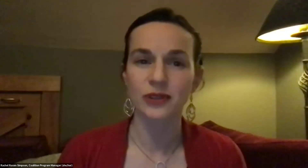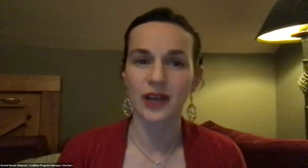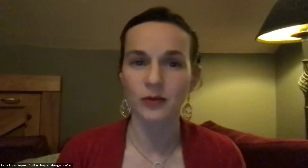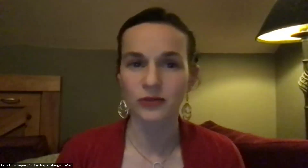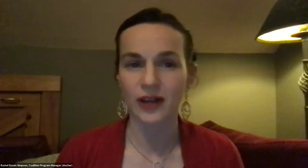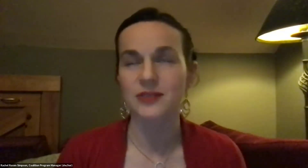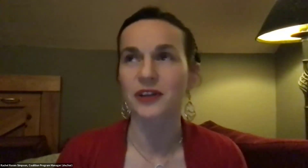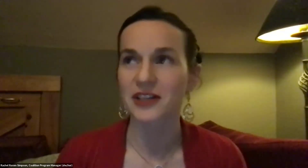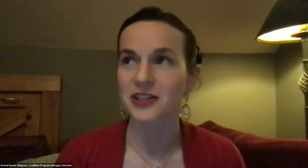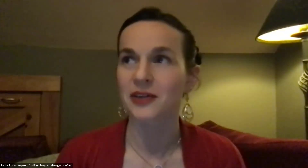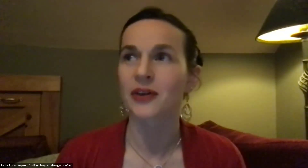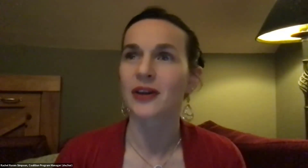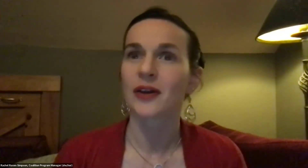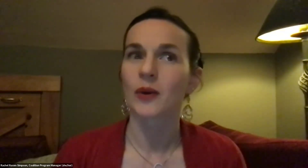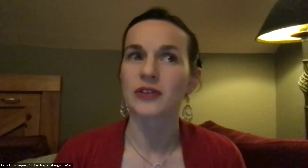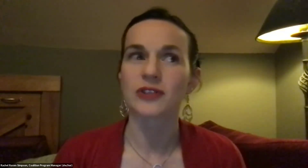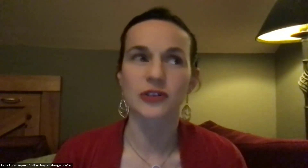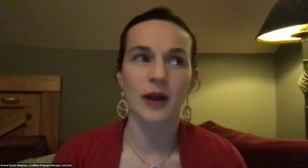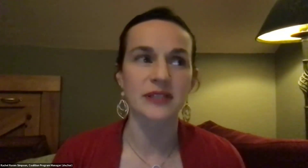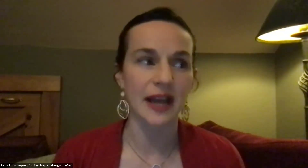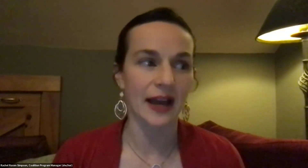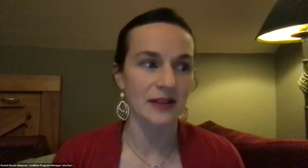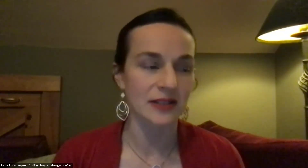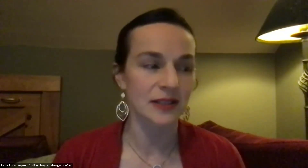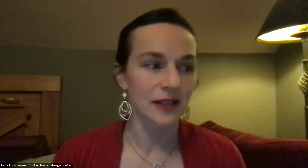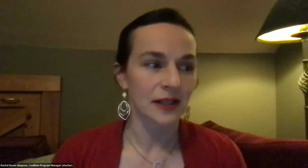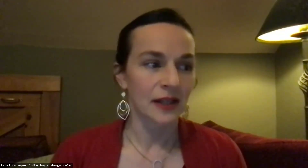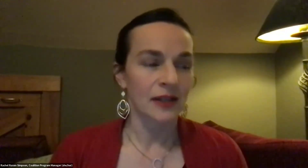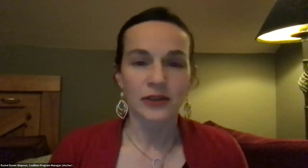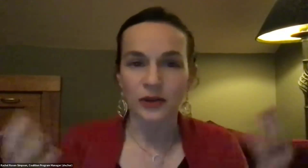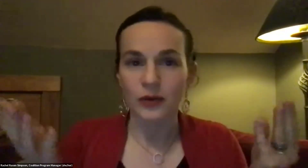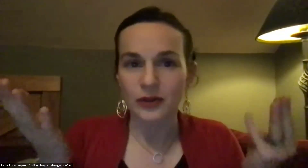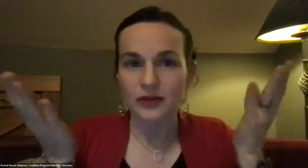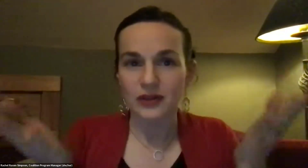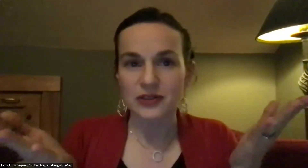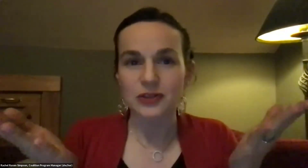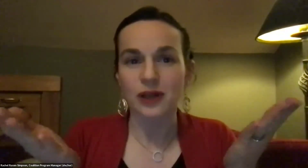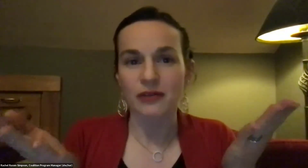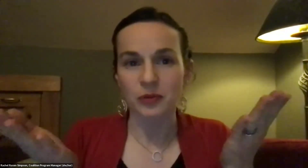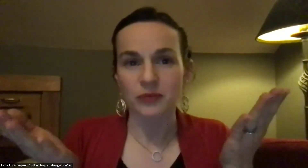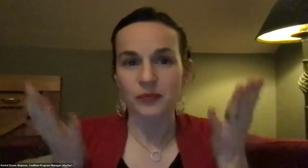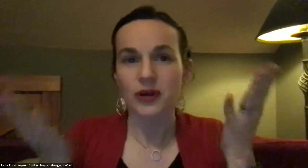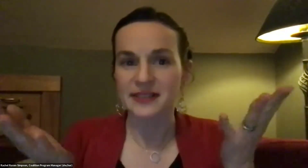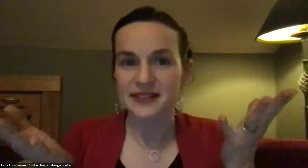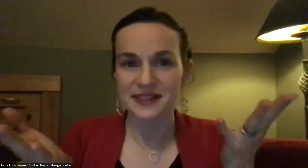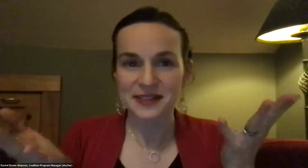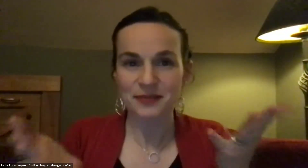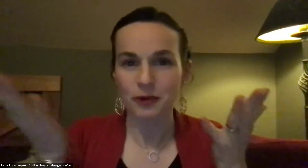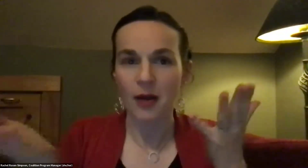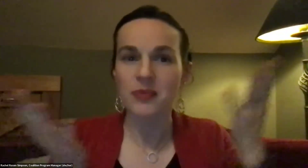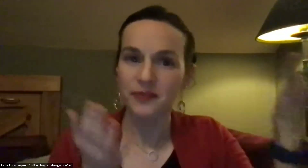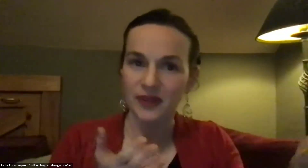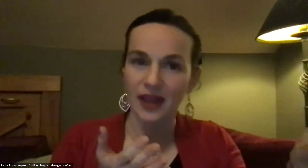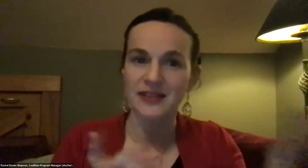I thought it was a really helpful explanation when you described it as, you know, these two loving